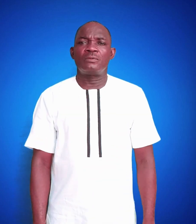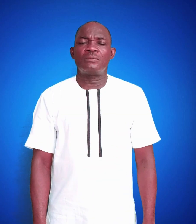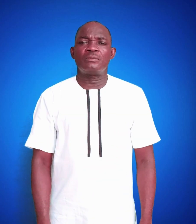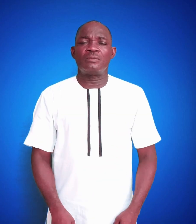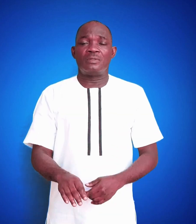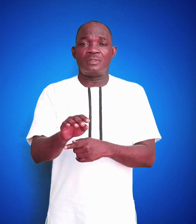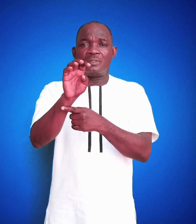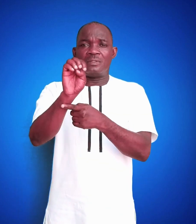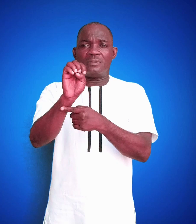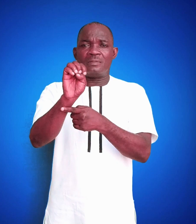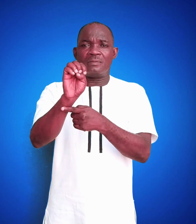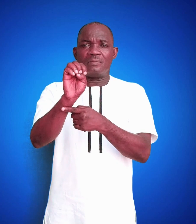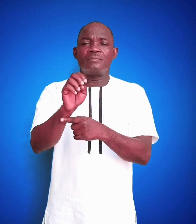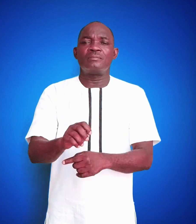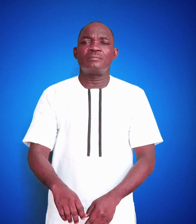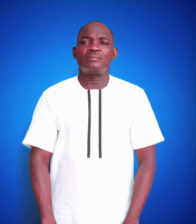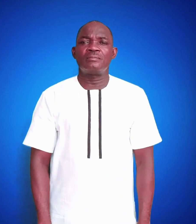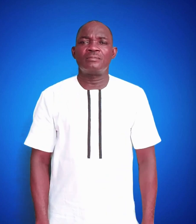E.